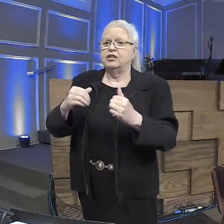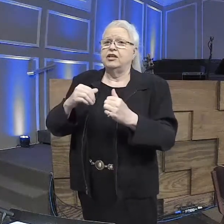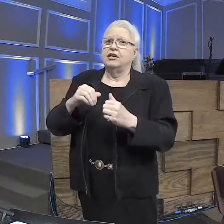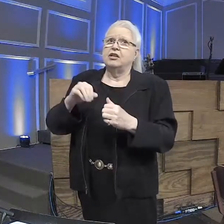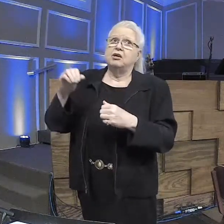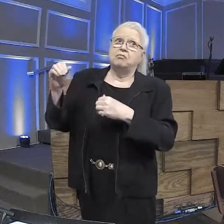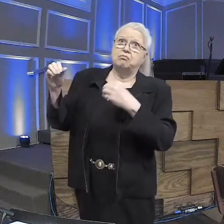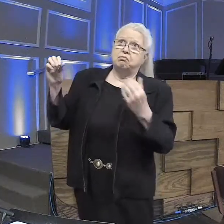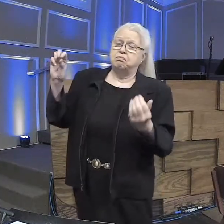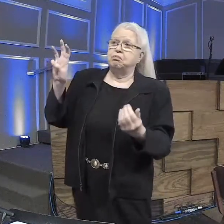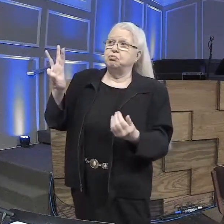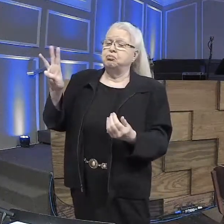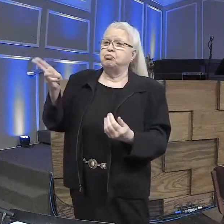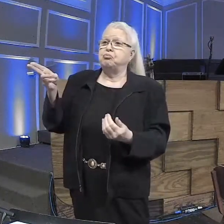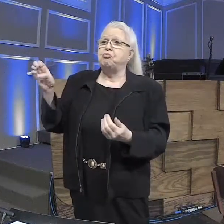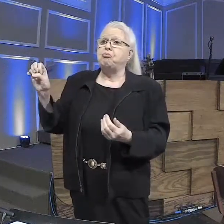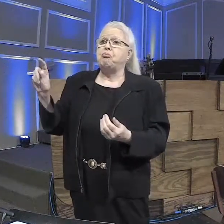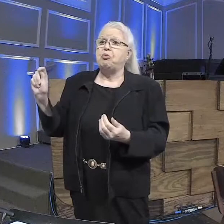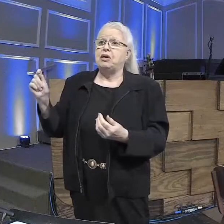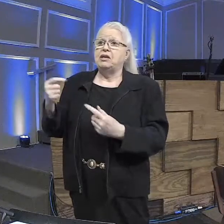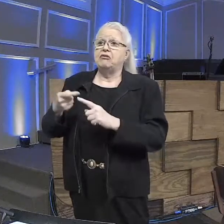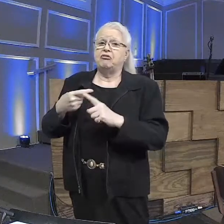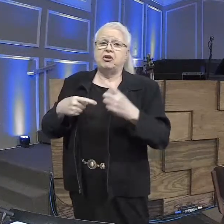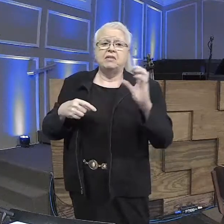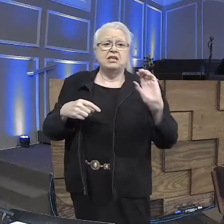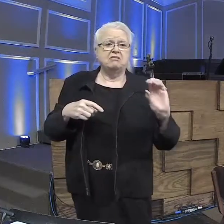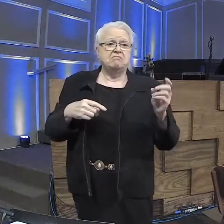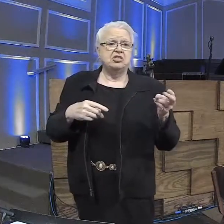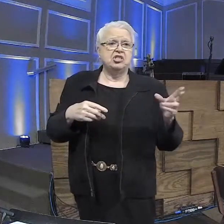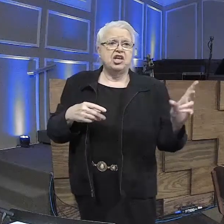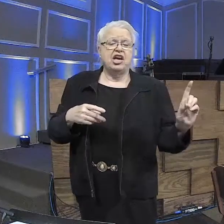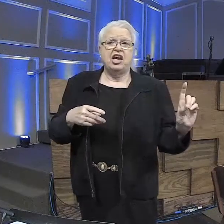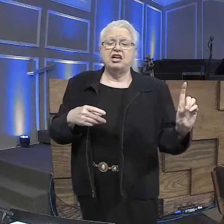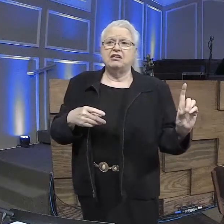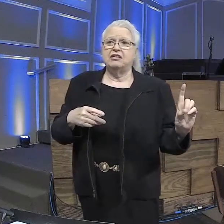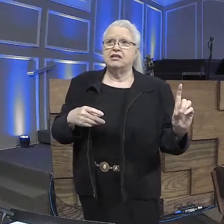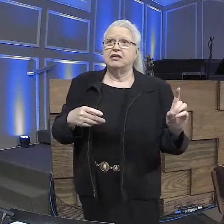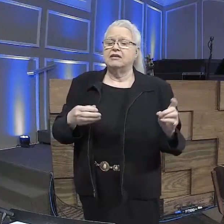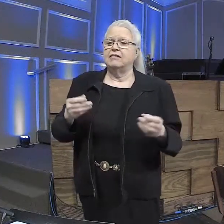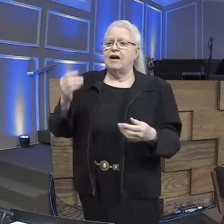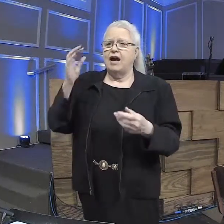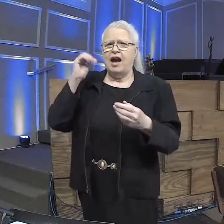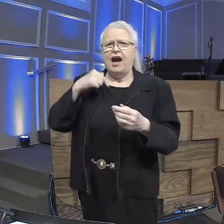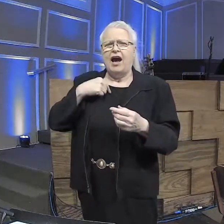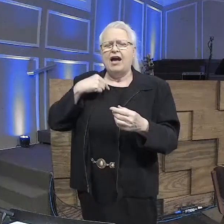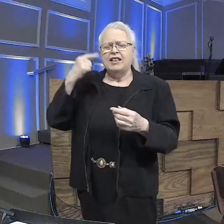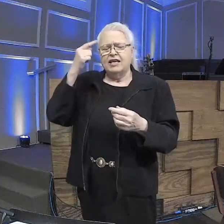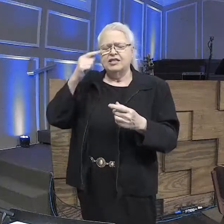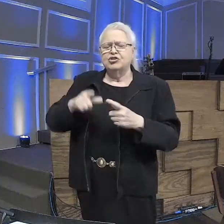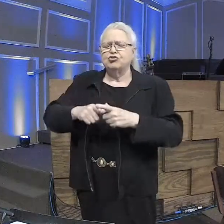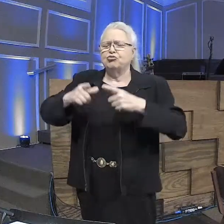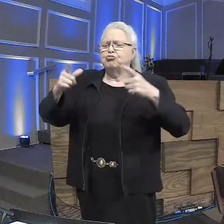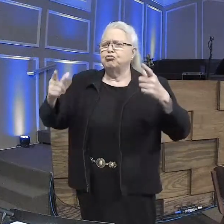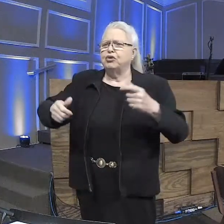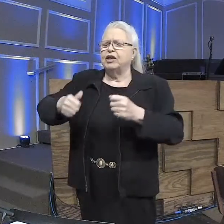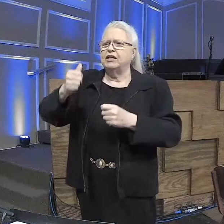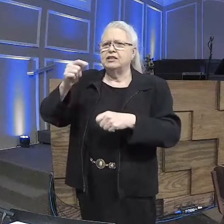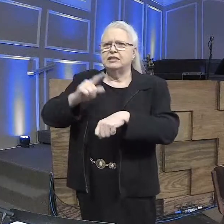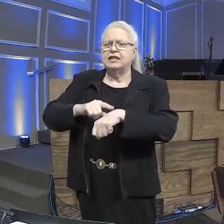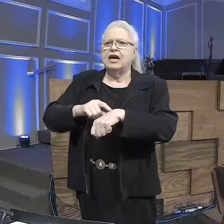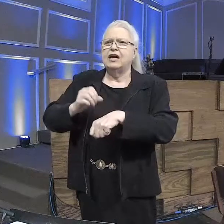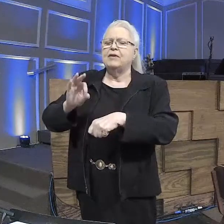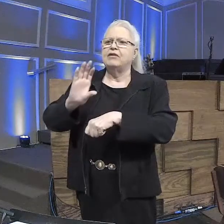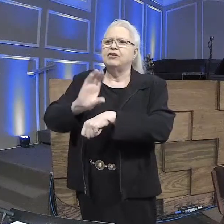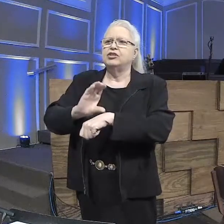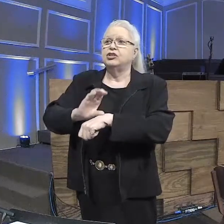and criticisms, could I share with you this could be the greatest hour of the church. Listen, the church has always flourished in